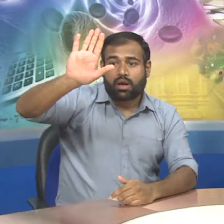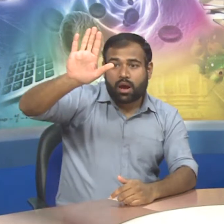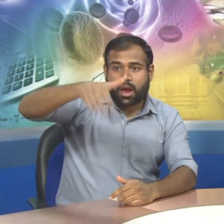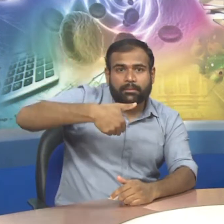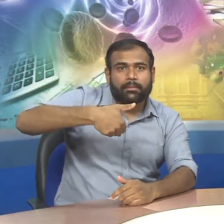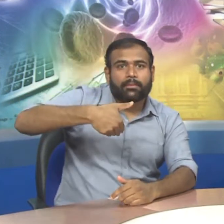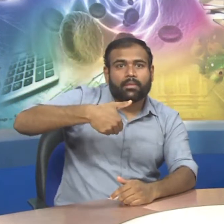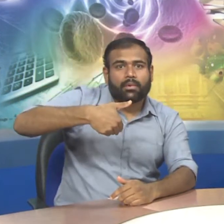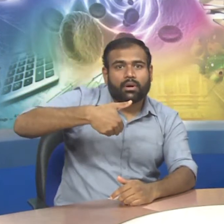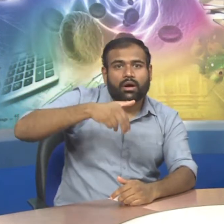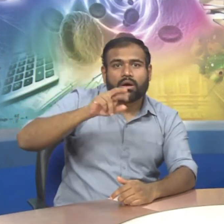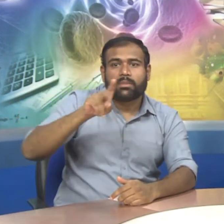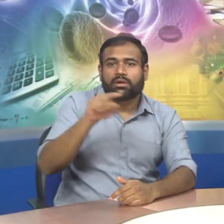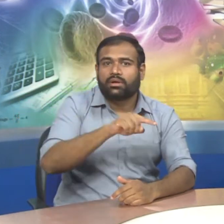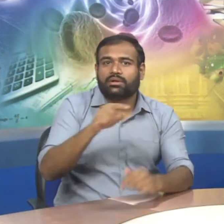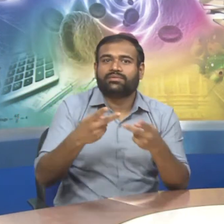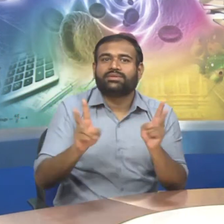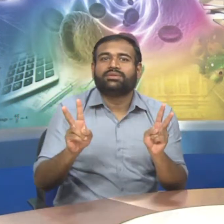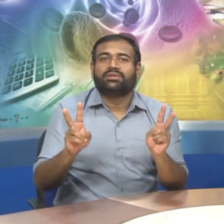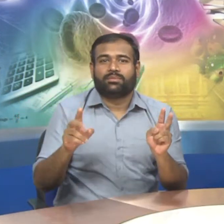So this is also the opposite direction.